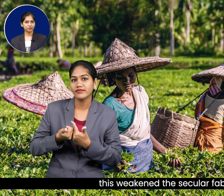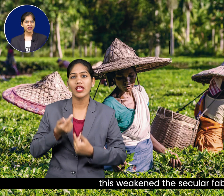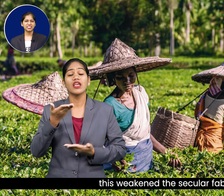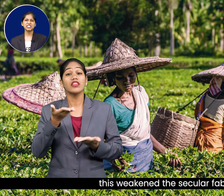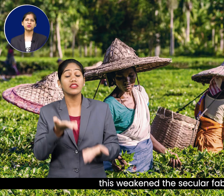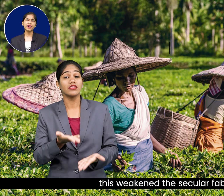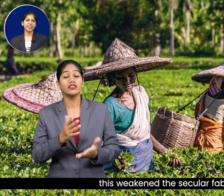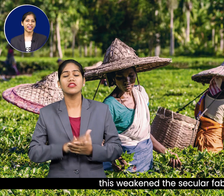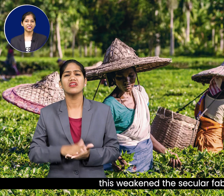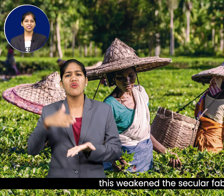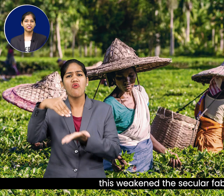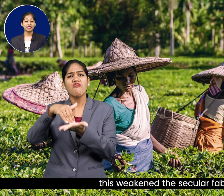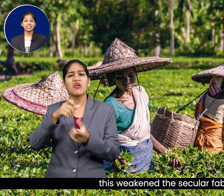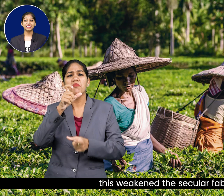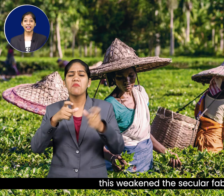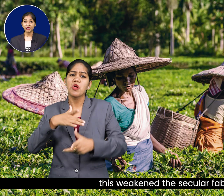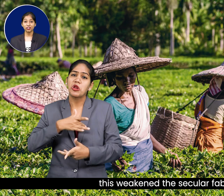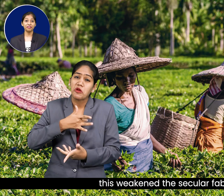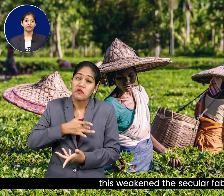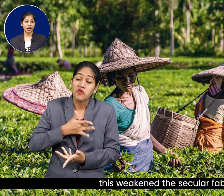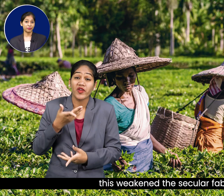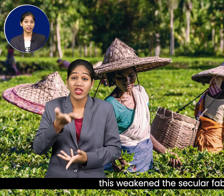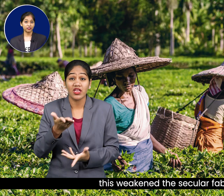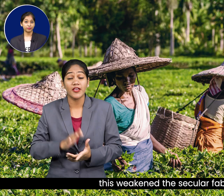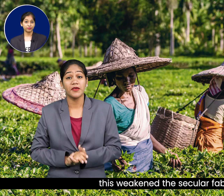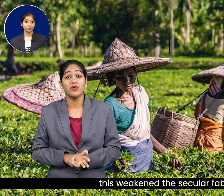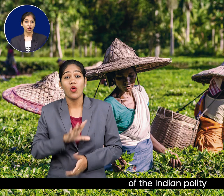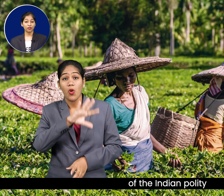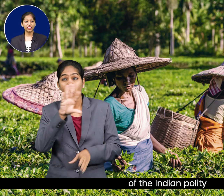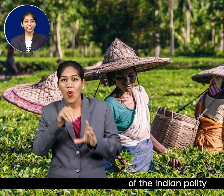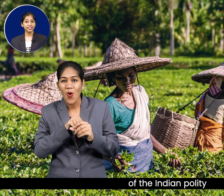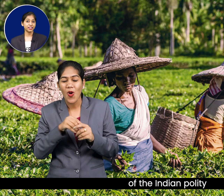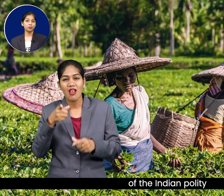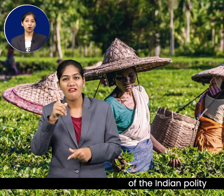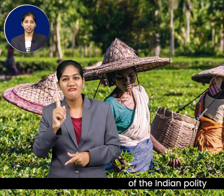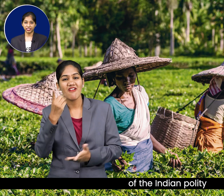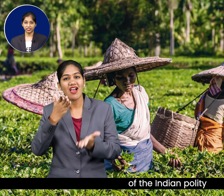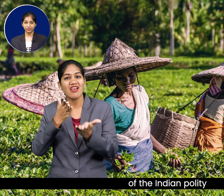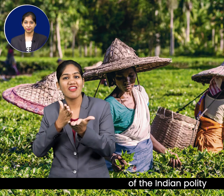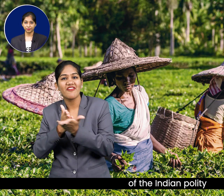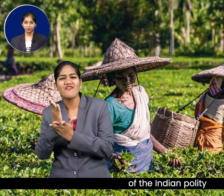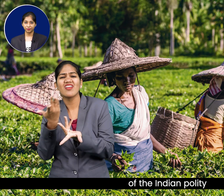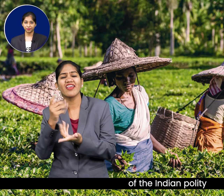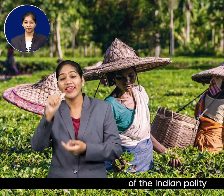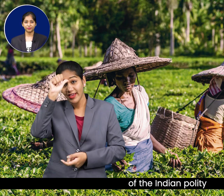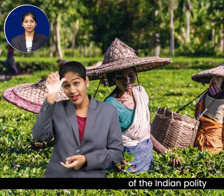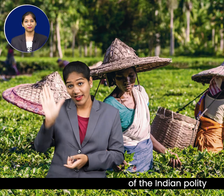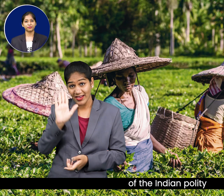However, this weakened the secular fabric of the Indian polity